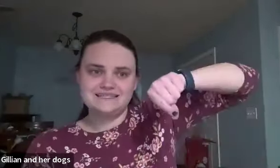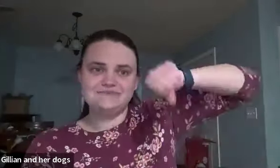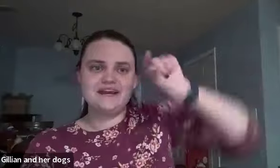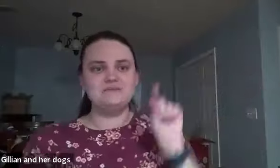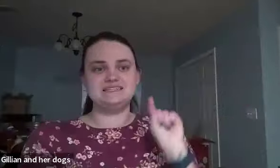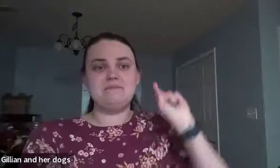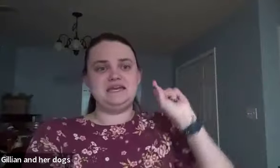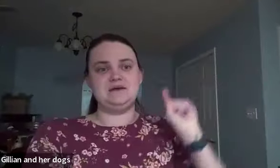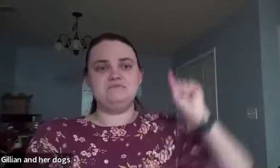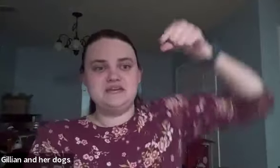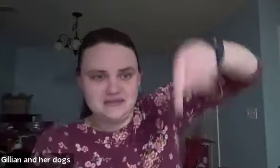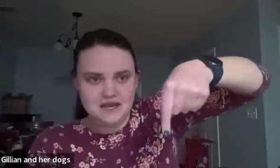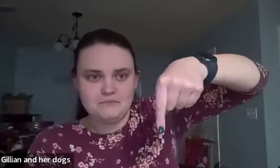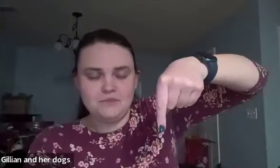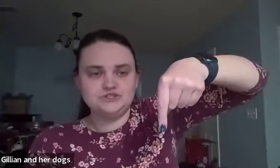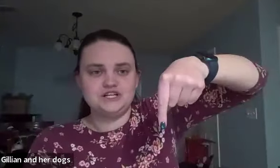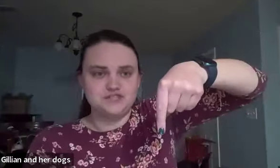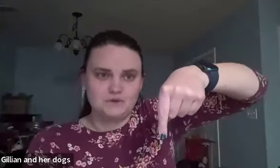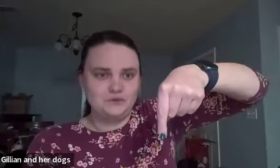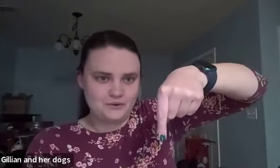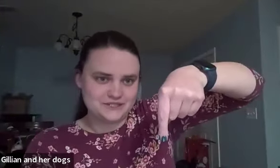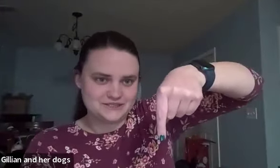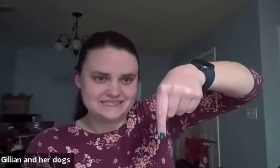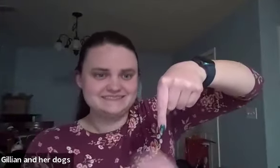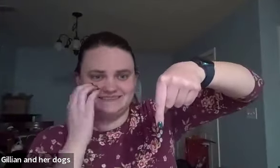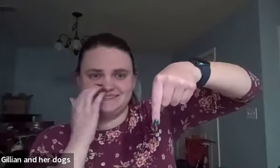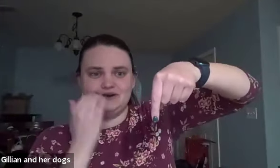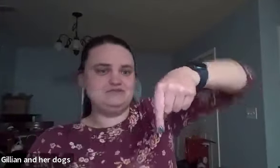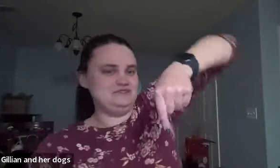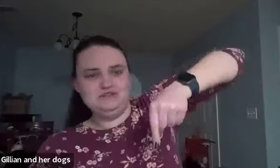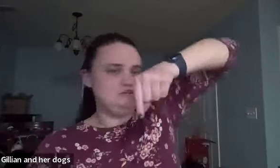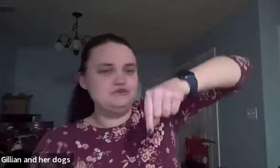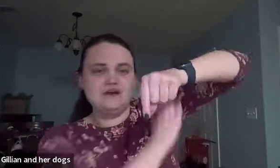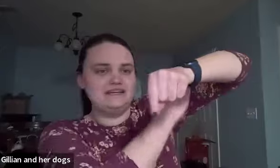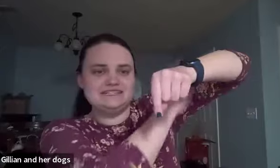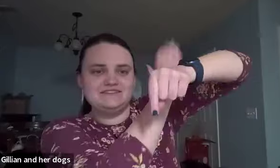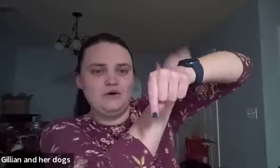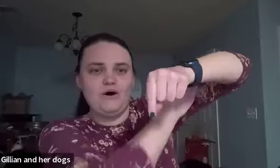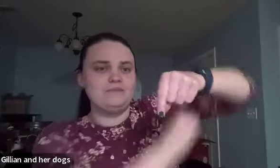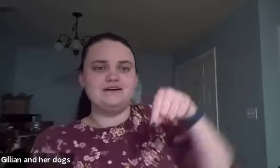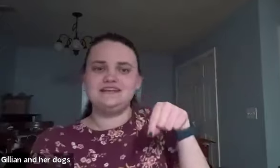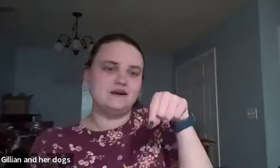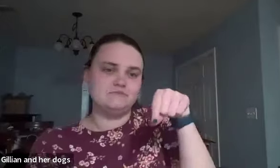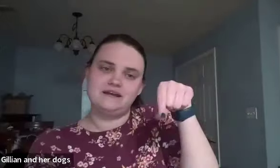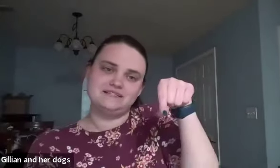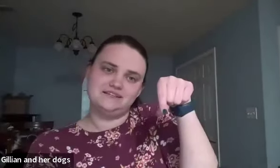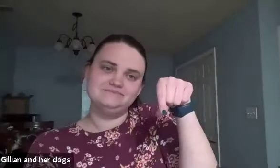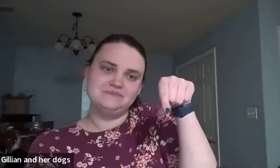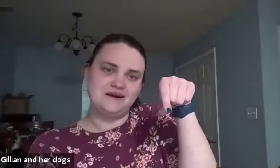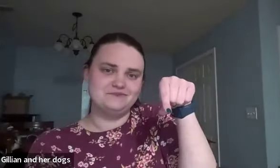stick mine out because I'm making a big motion of showing you what we're doing. So you do not need to stick that whole arm out. It can come right back down here and be